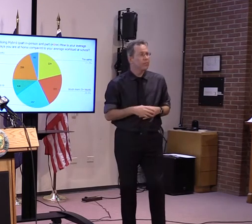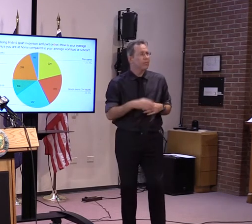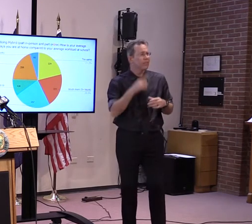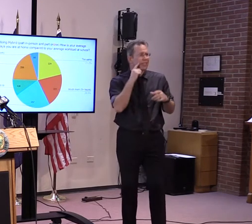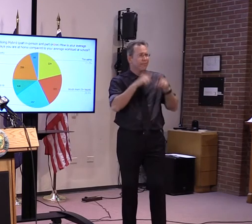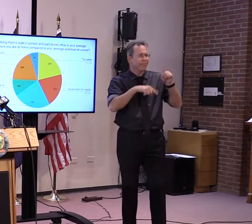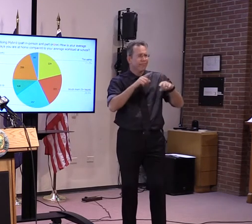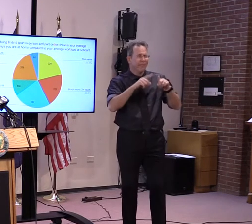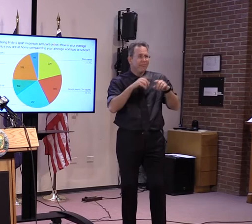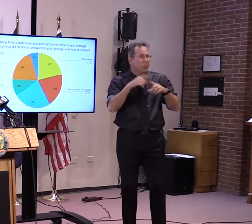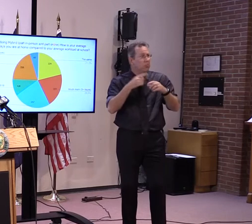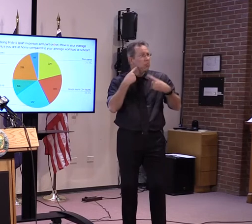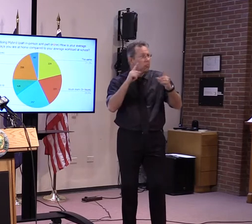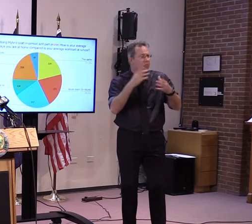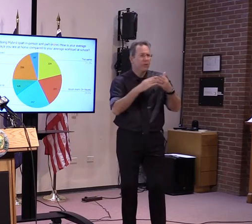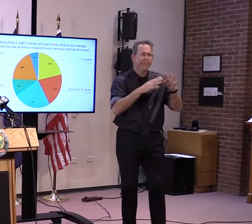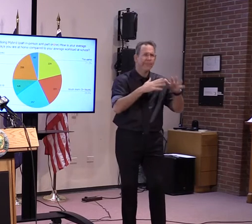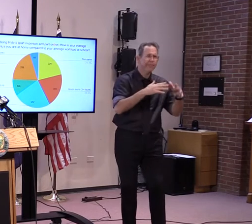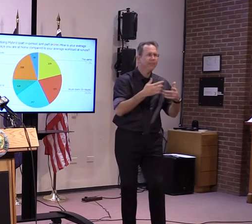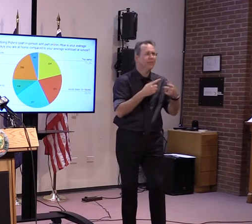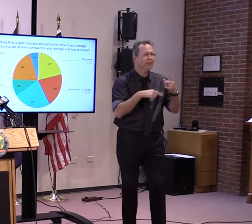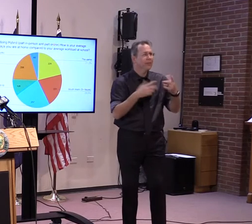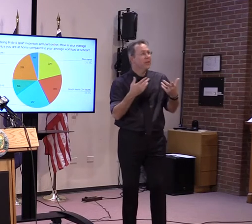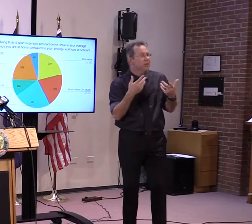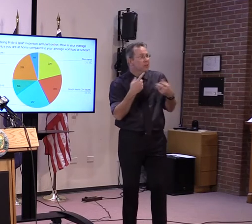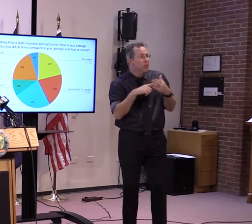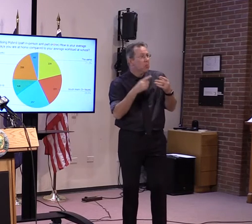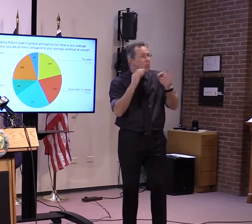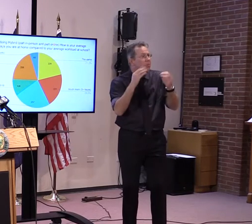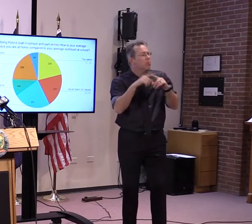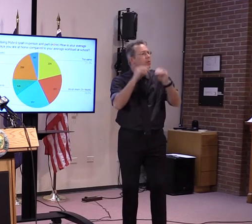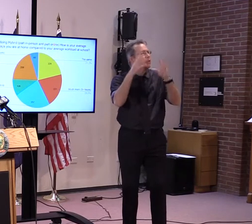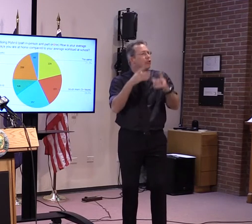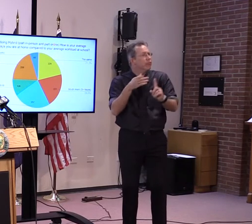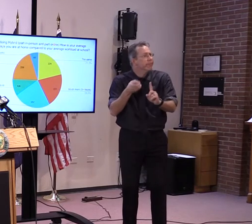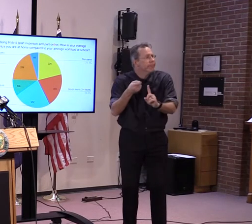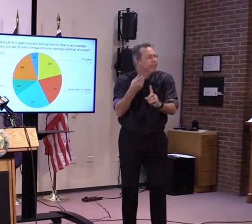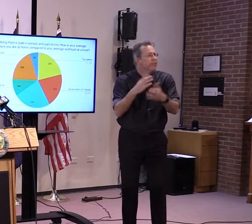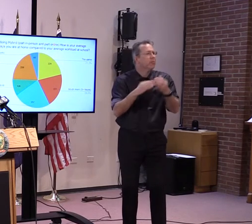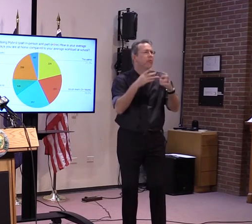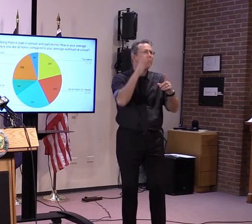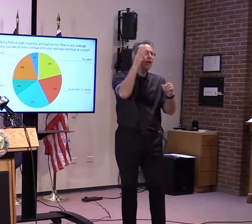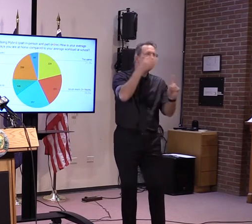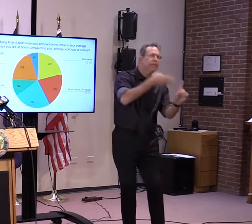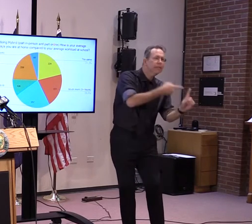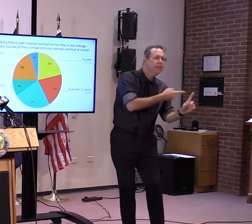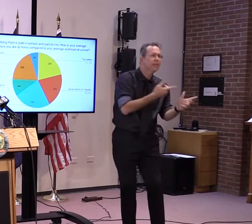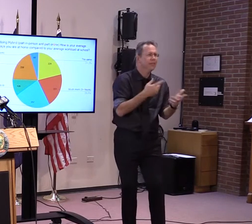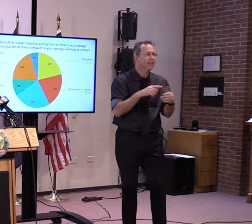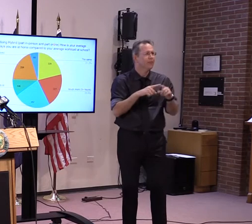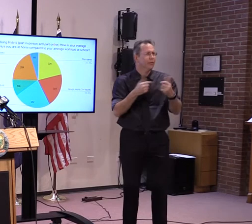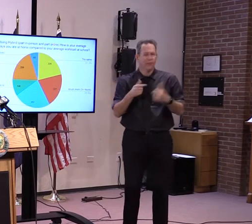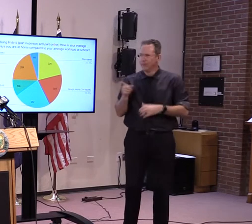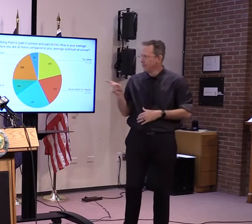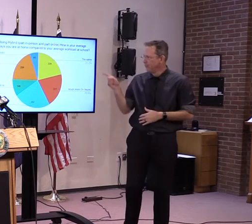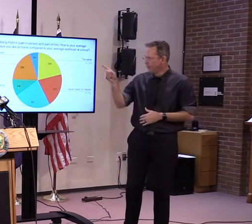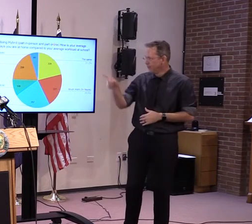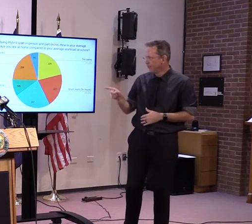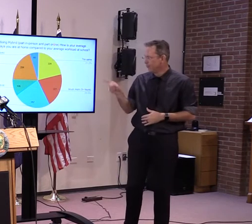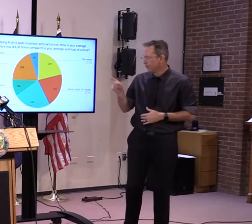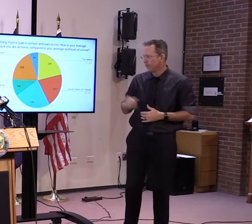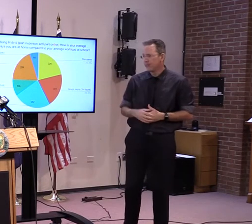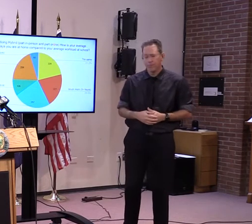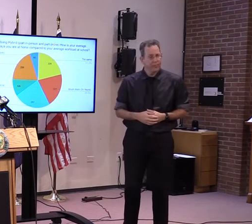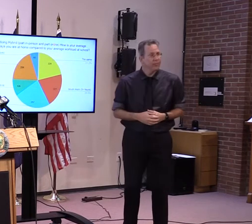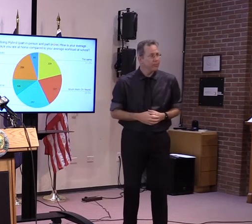different teachers. But I think, you know, it's important to note that we don't want kids to have to feel